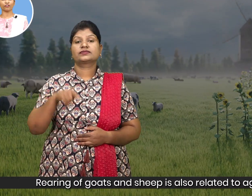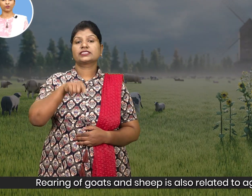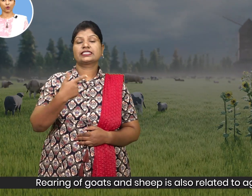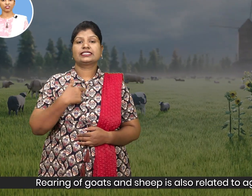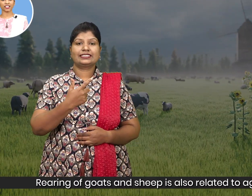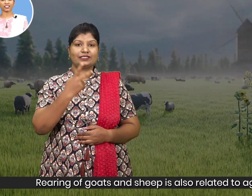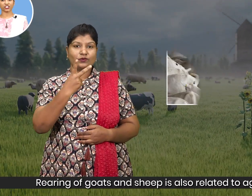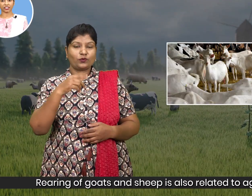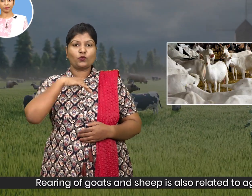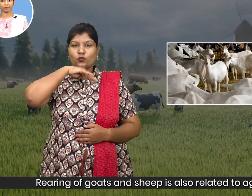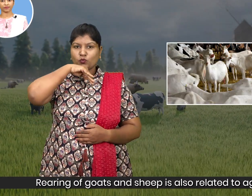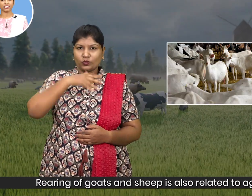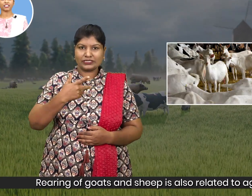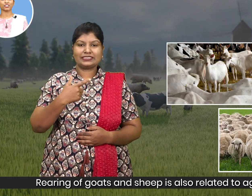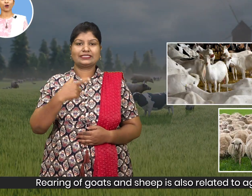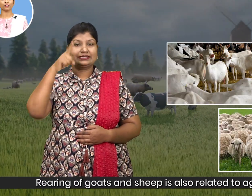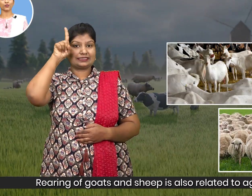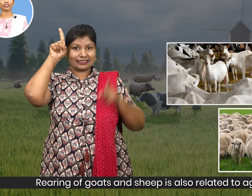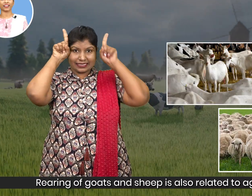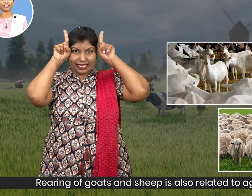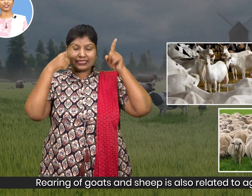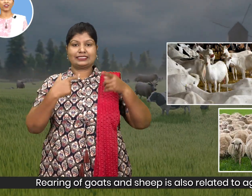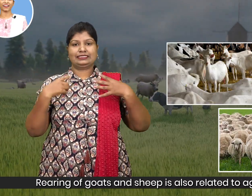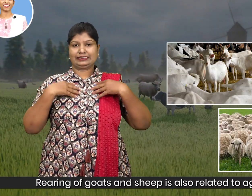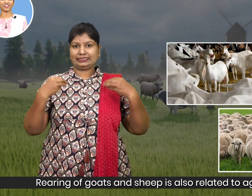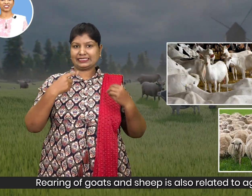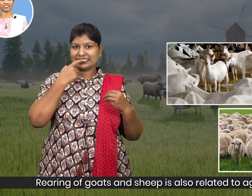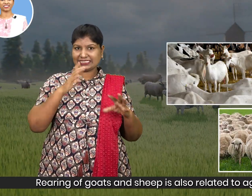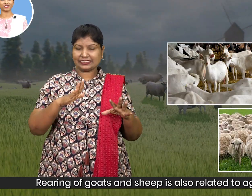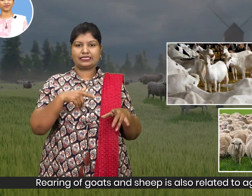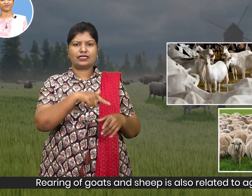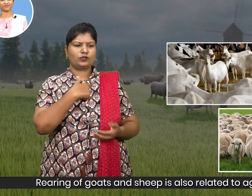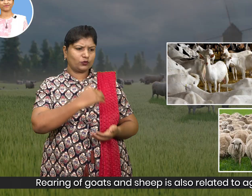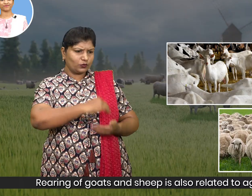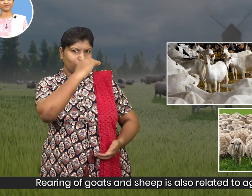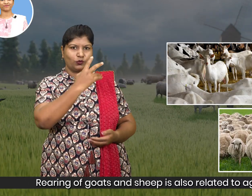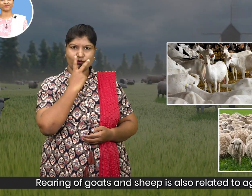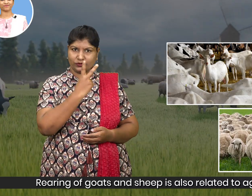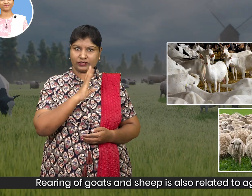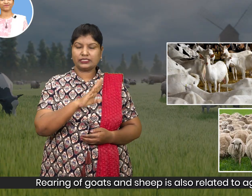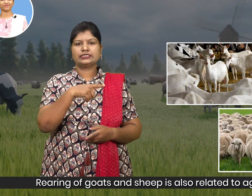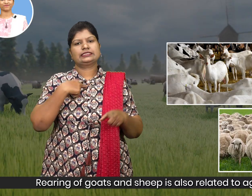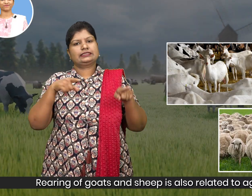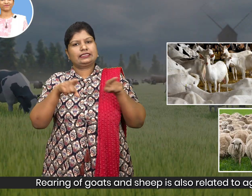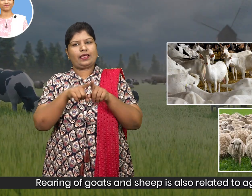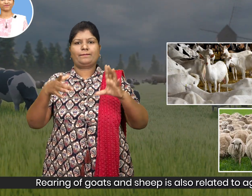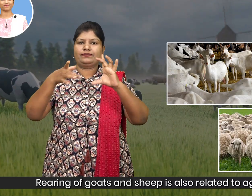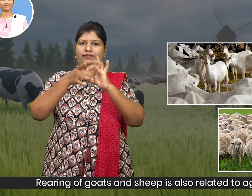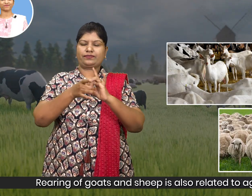The rearing of goats and sheep is also related to agriculture.